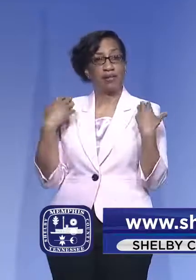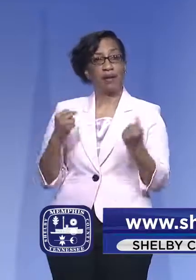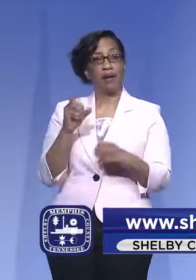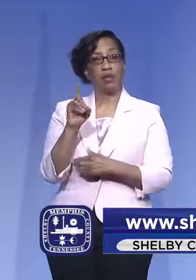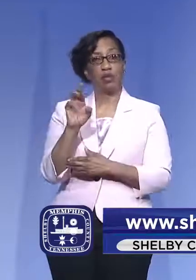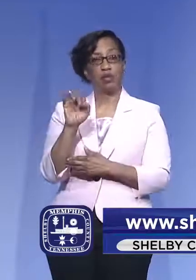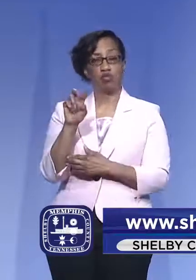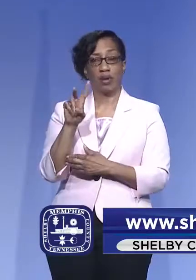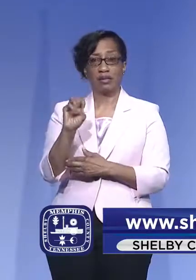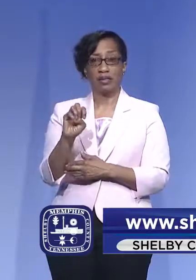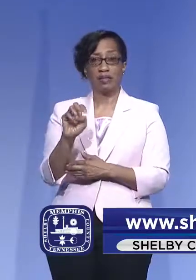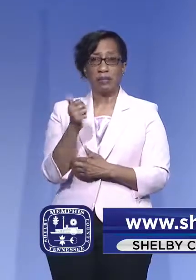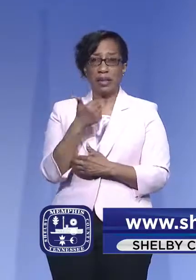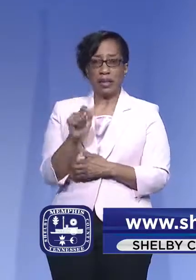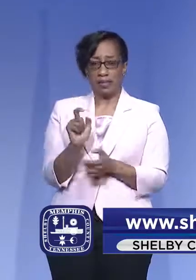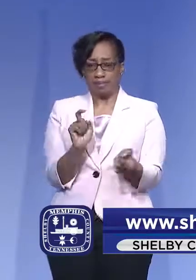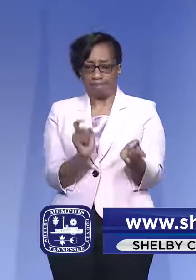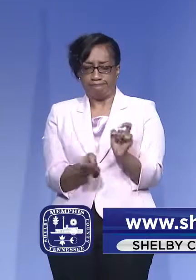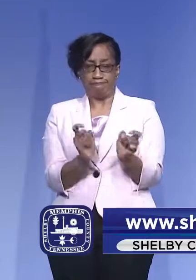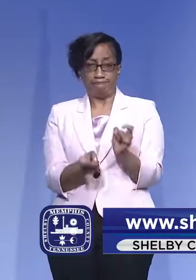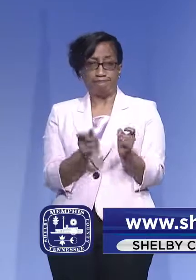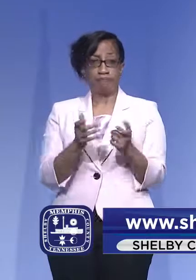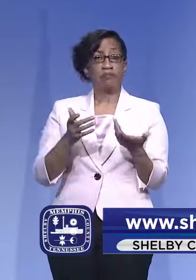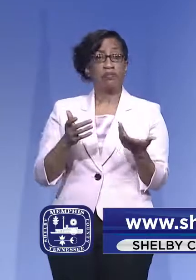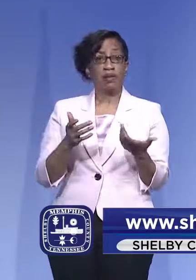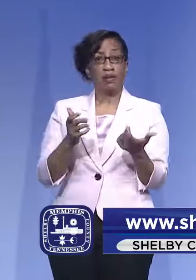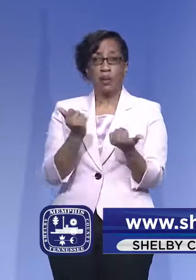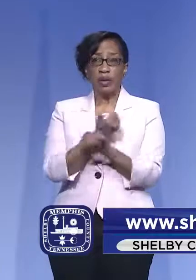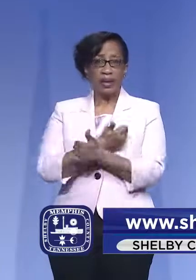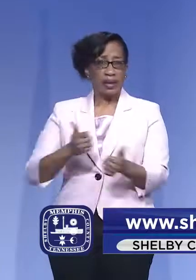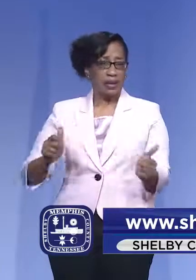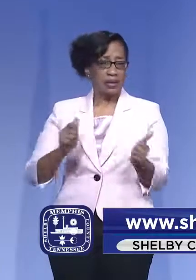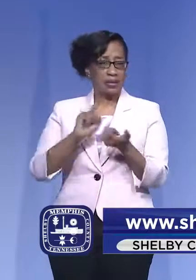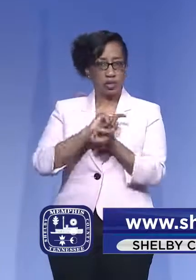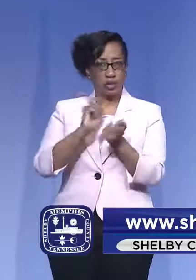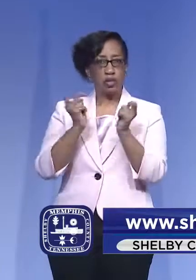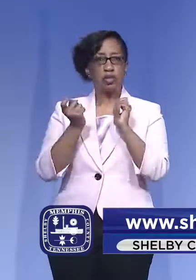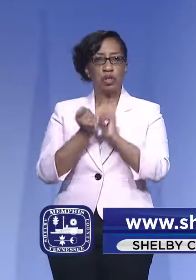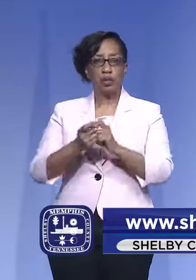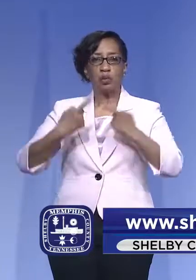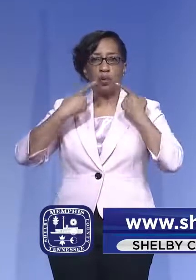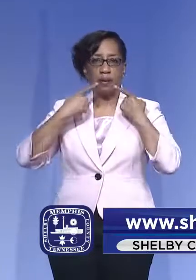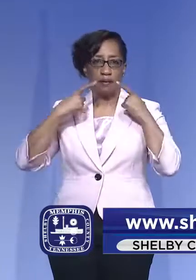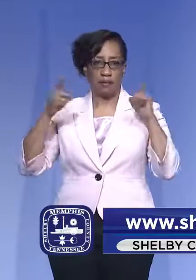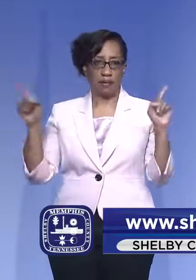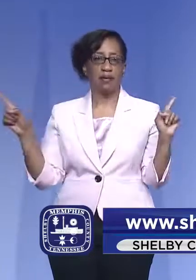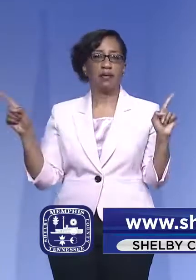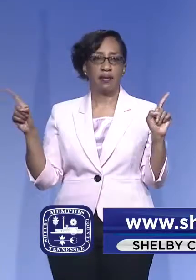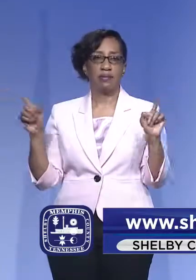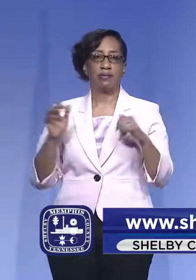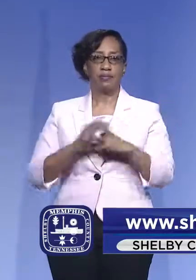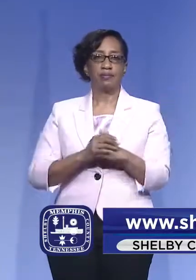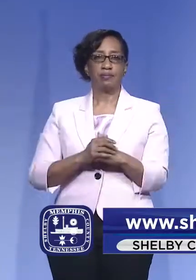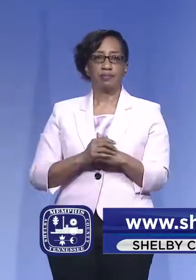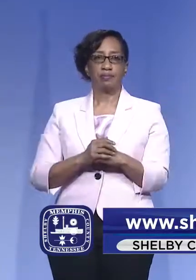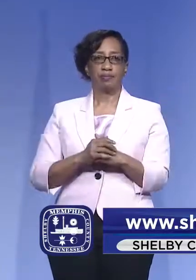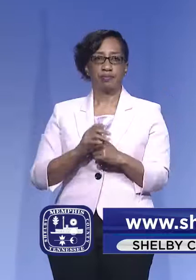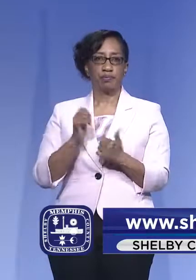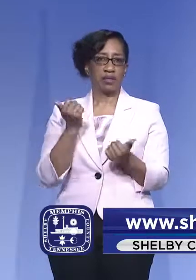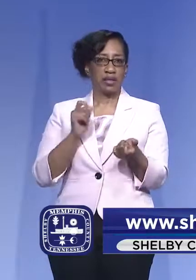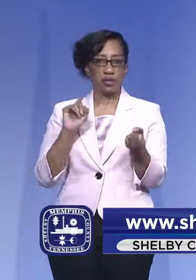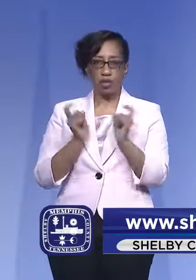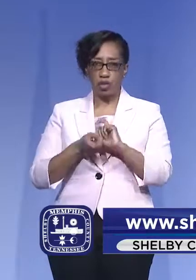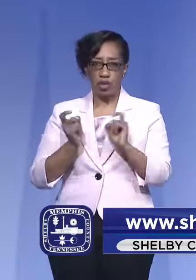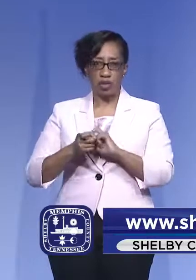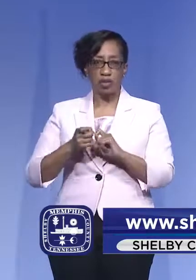any tweaks or adjustments to anything in the health directive will come out with that next version, including any adjustments that might be